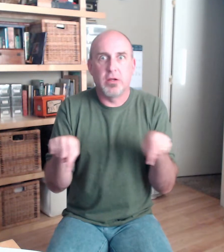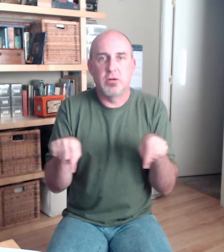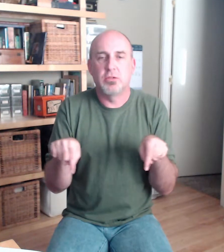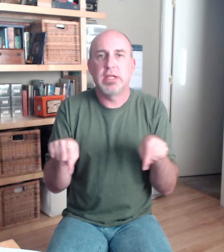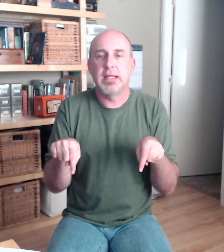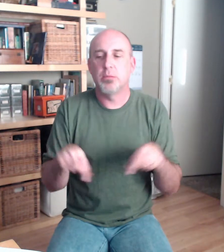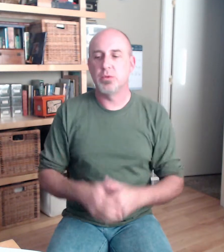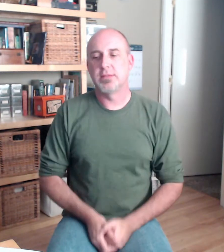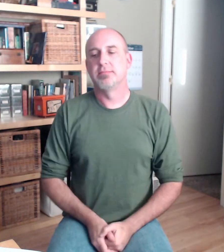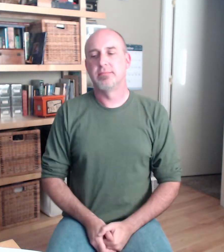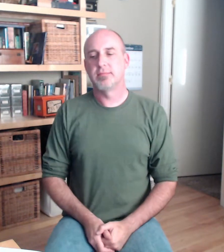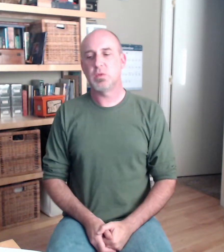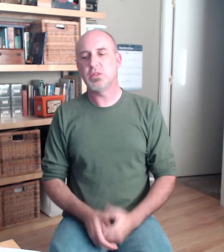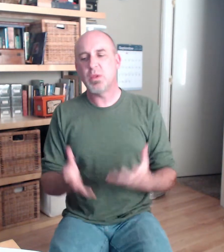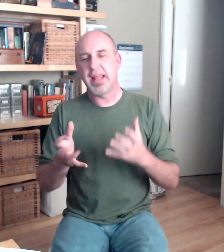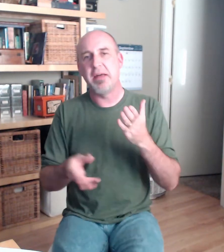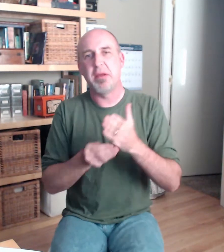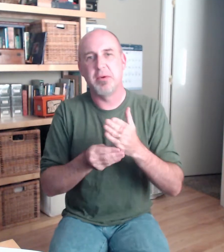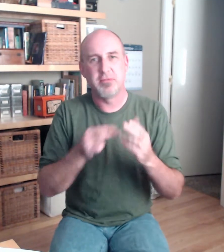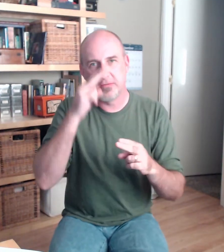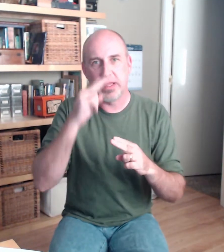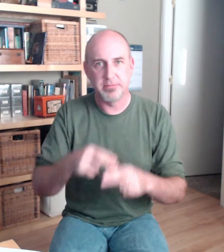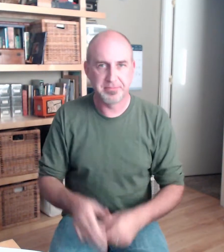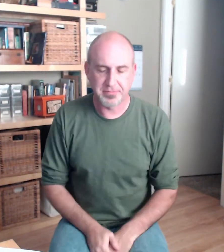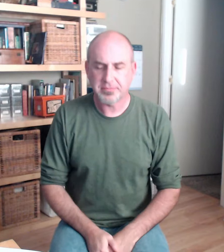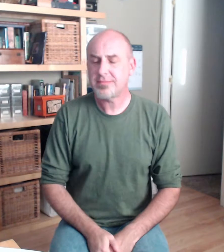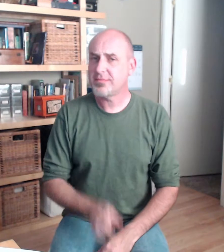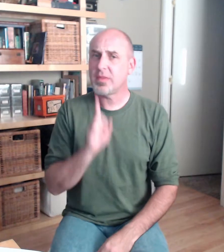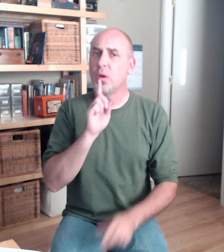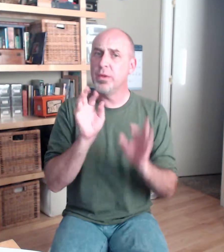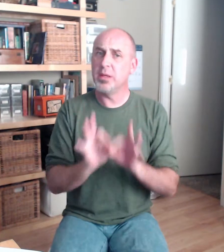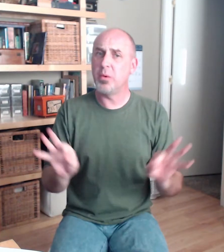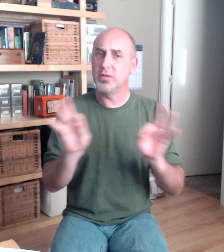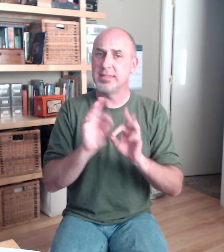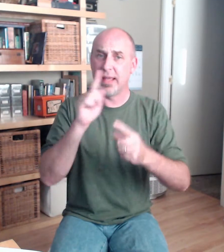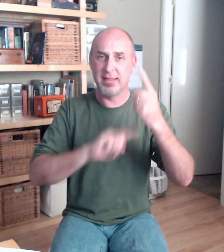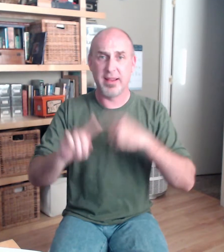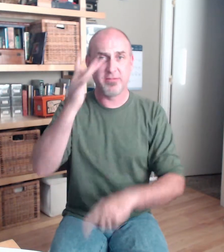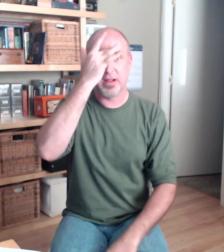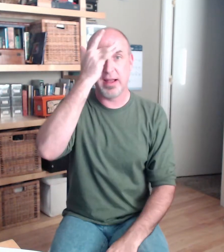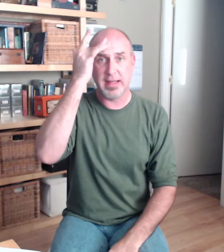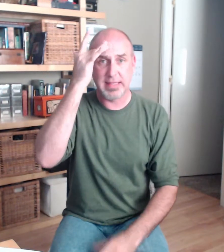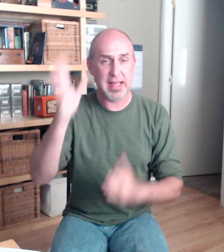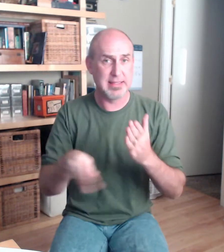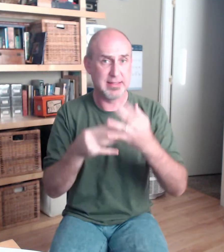Scared or shaking in boots. So I just wanted to add that one for fun. A really important sign that I forgot to add to the